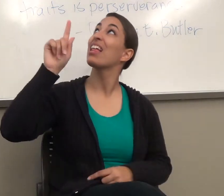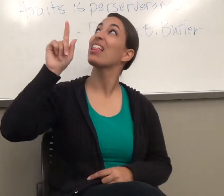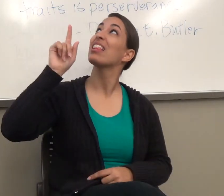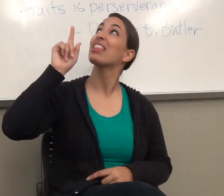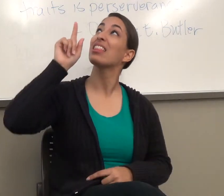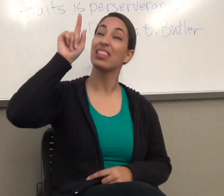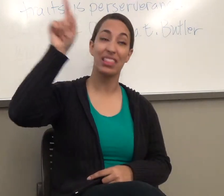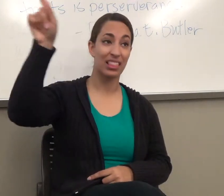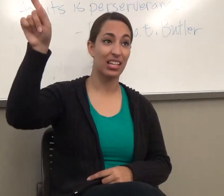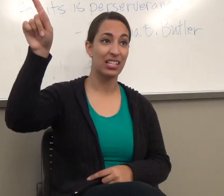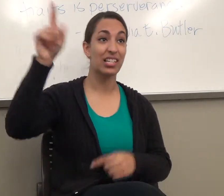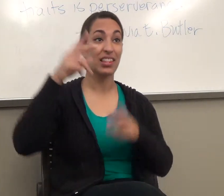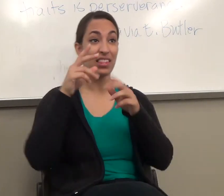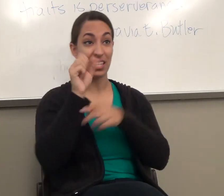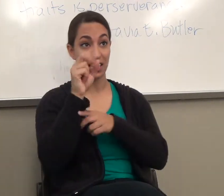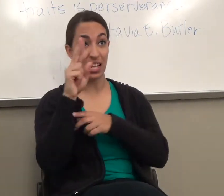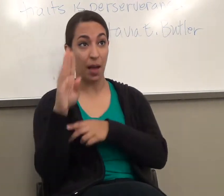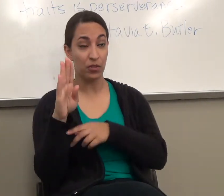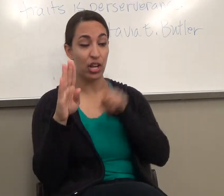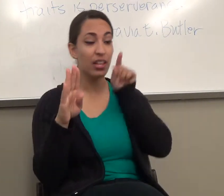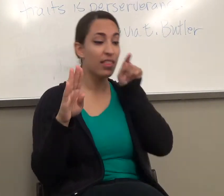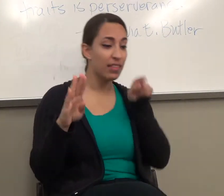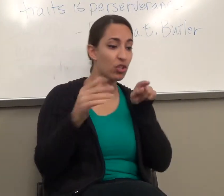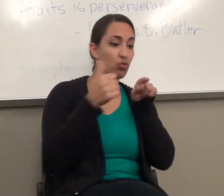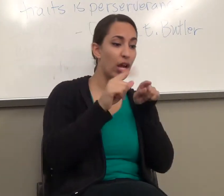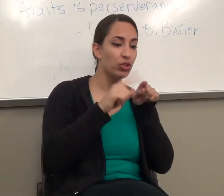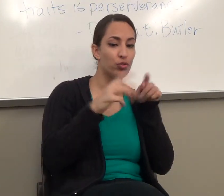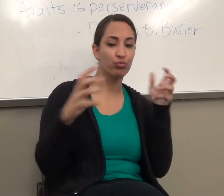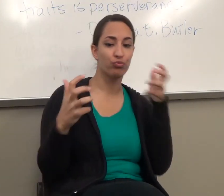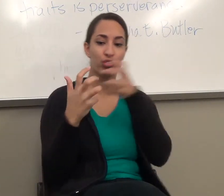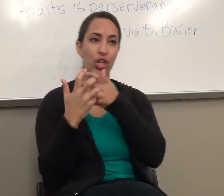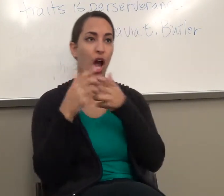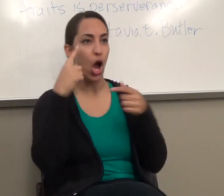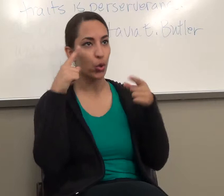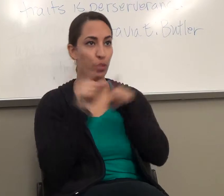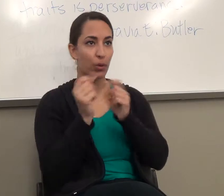this verb is trying to agree with? No. What's the subject?